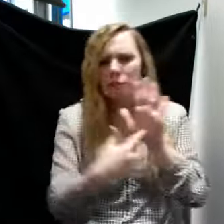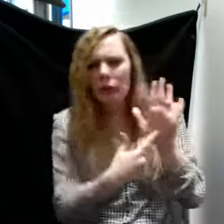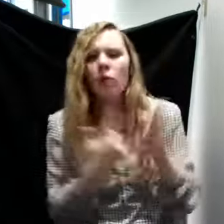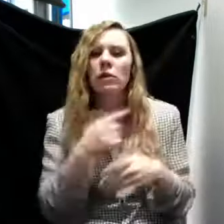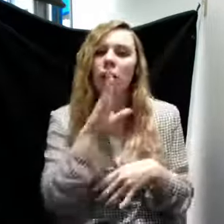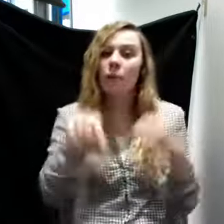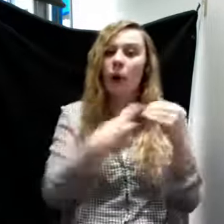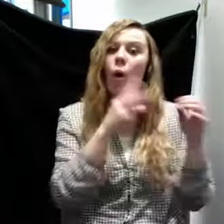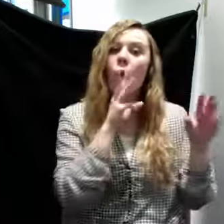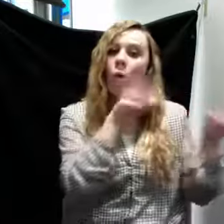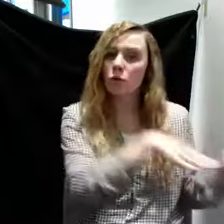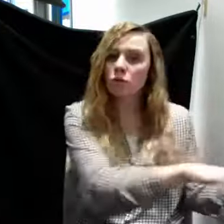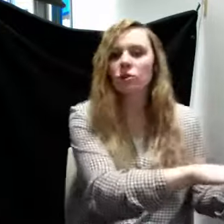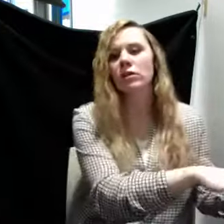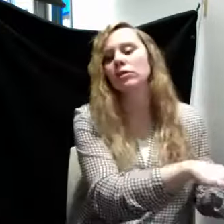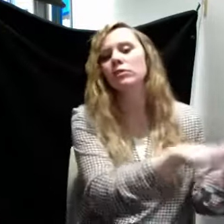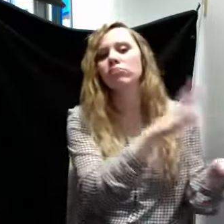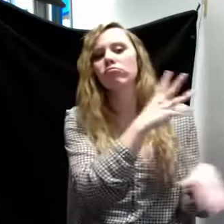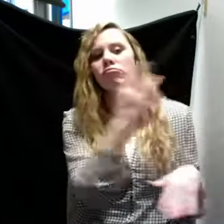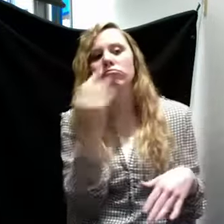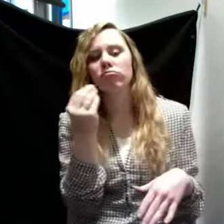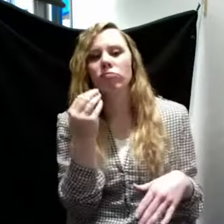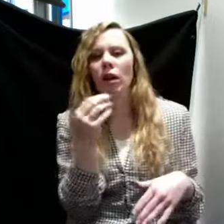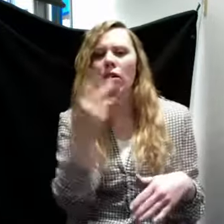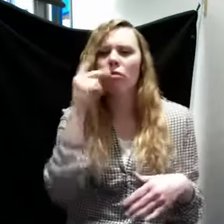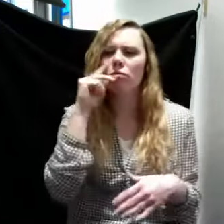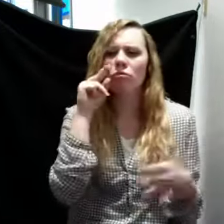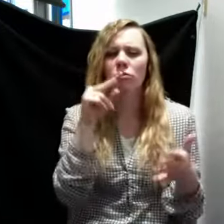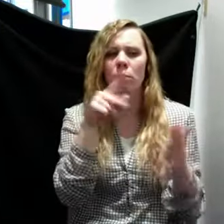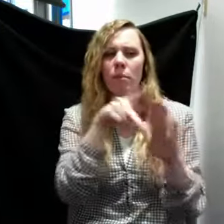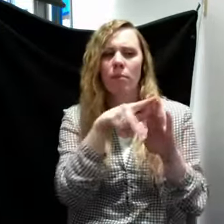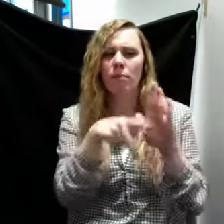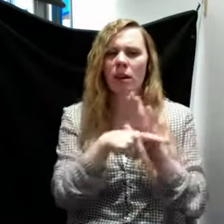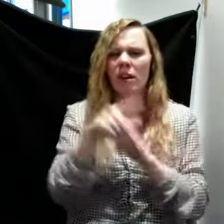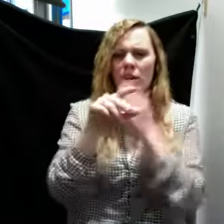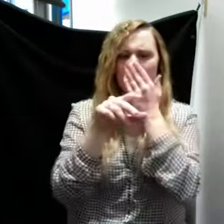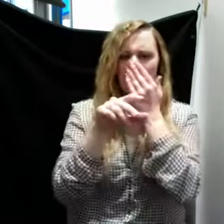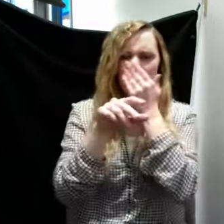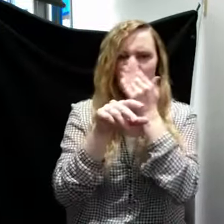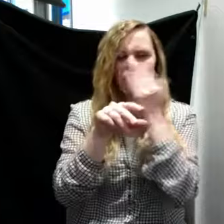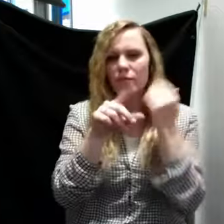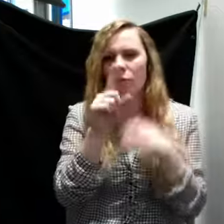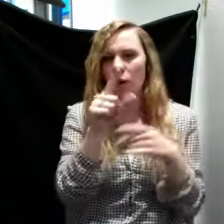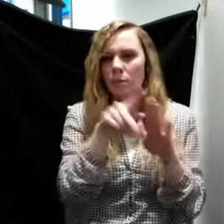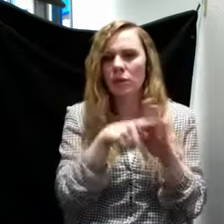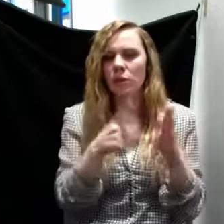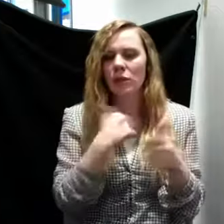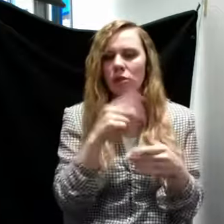ocean, and we looked at principles of desalination. What was one principle that we used in desalination as far